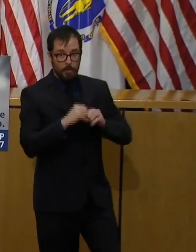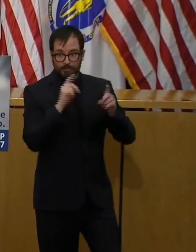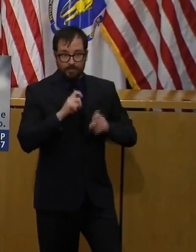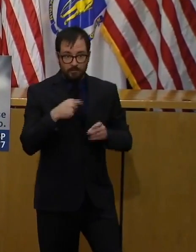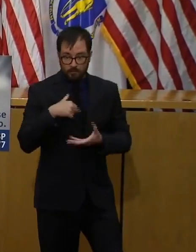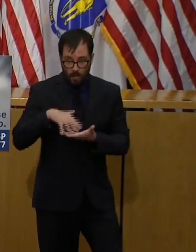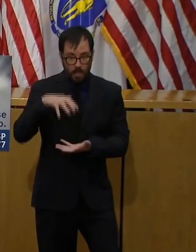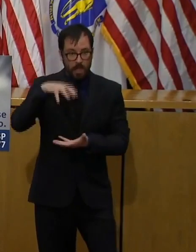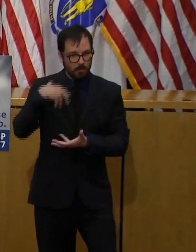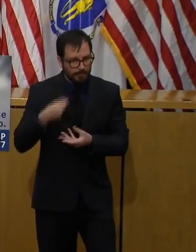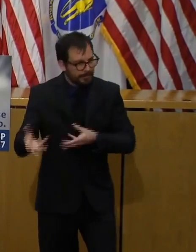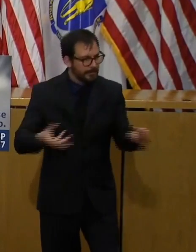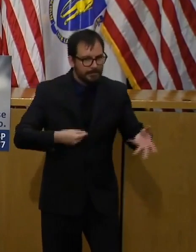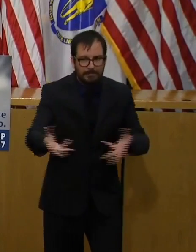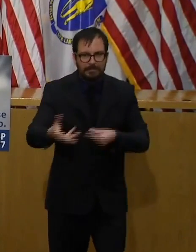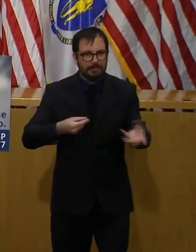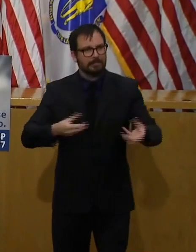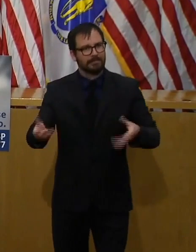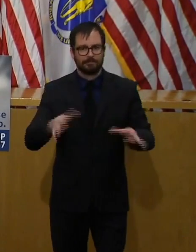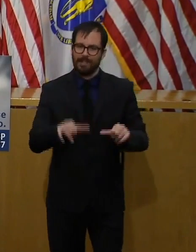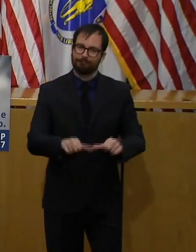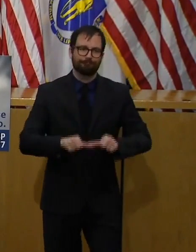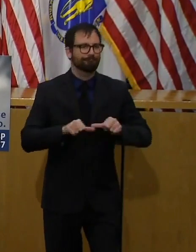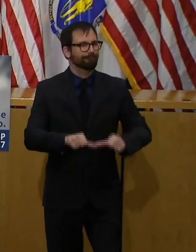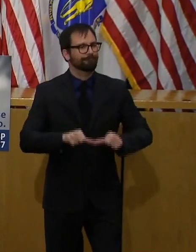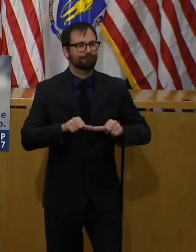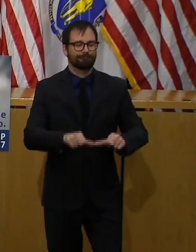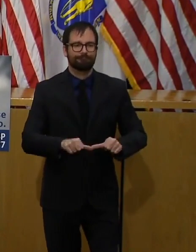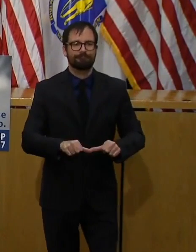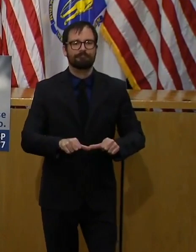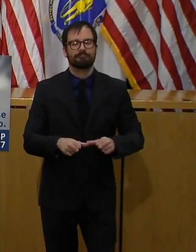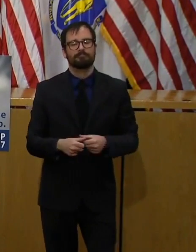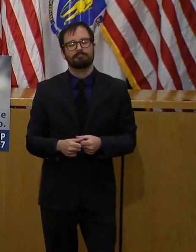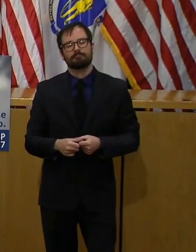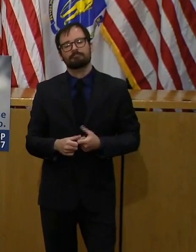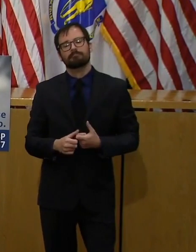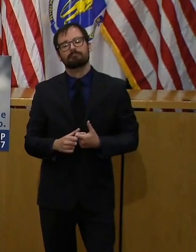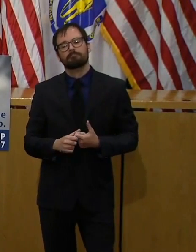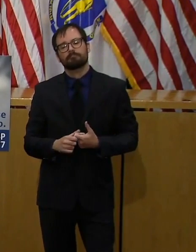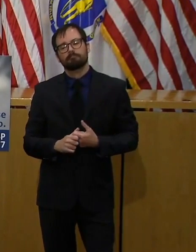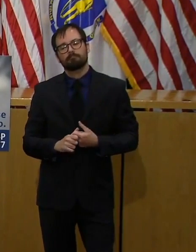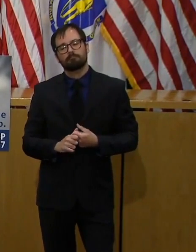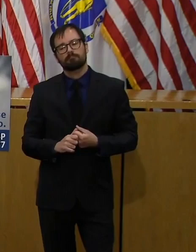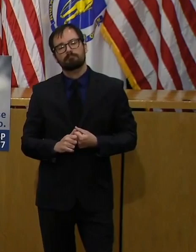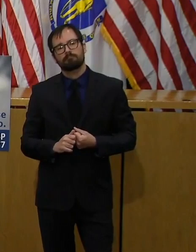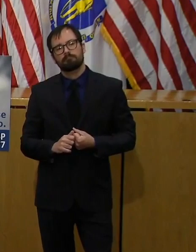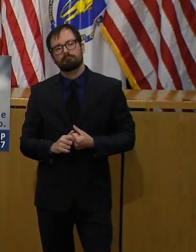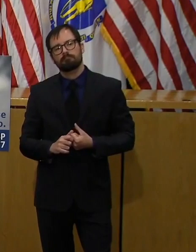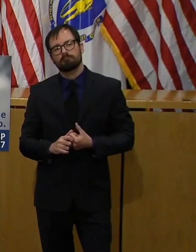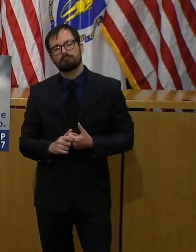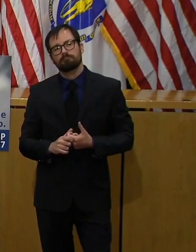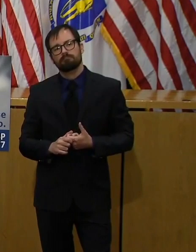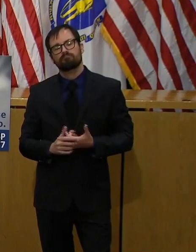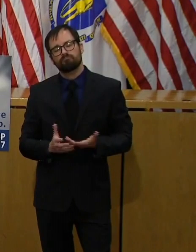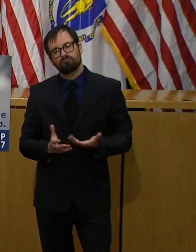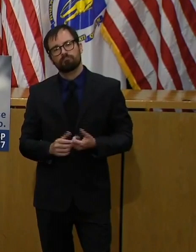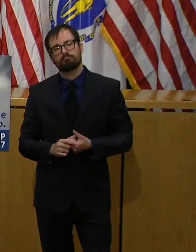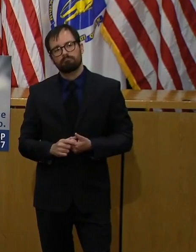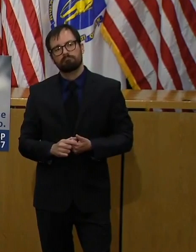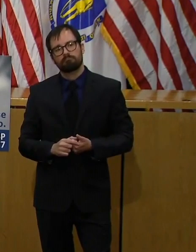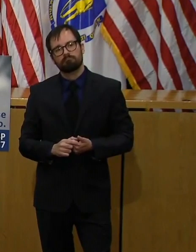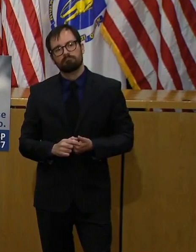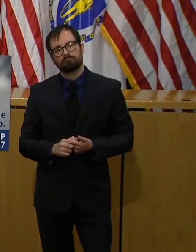obviously part of their communities, know their communities, and are often in communities of color and in neighborhoods